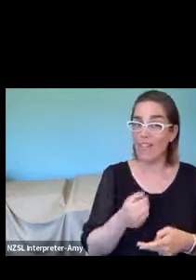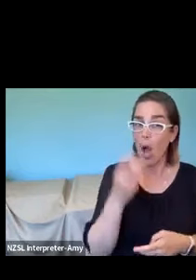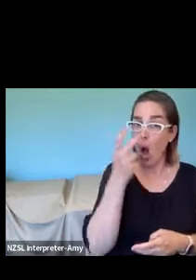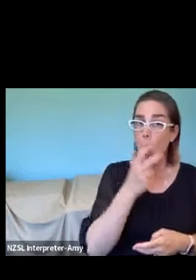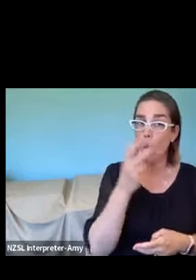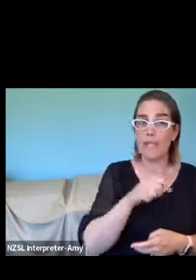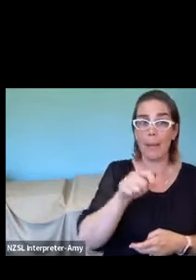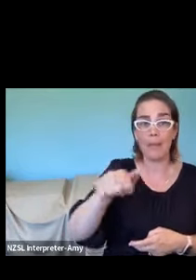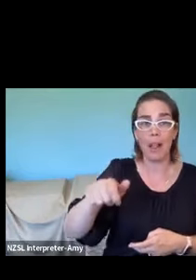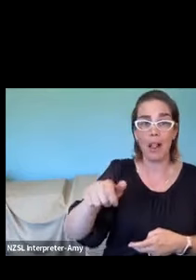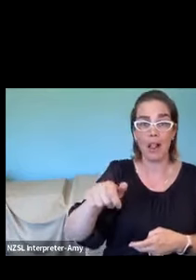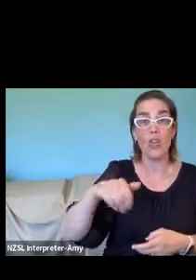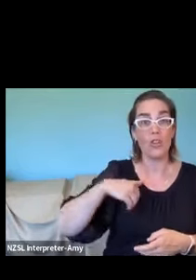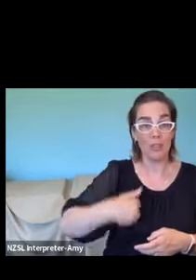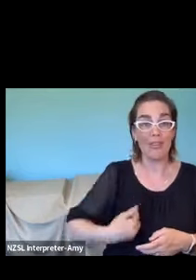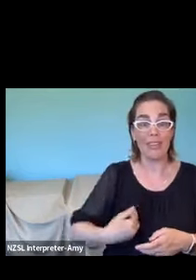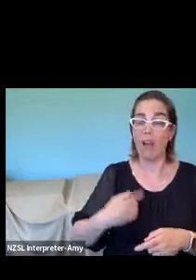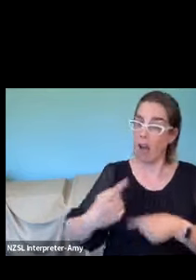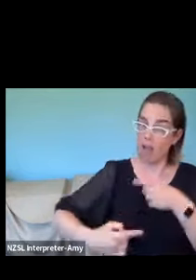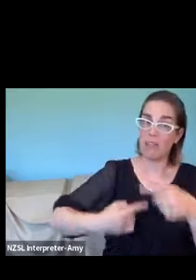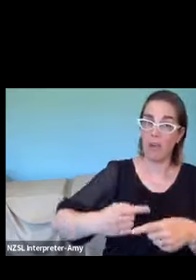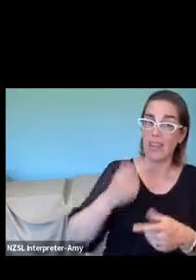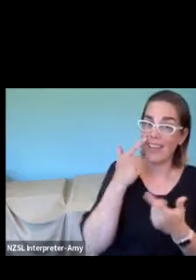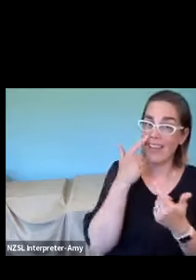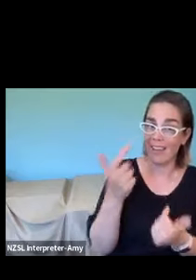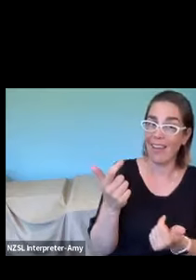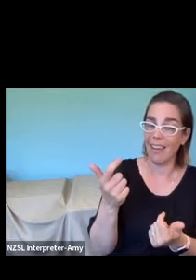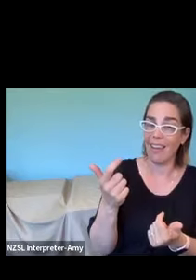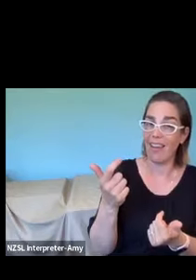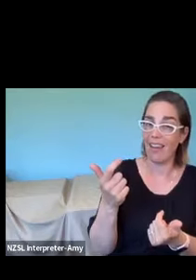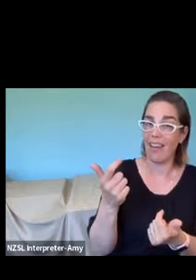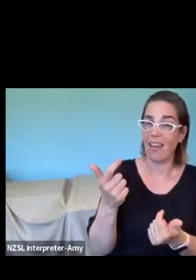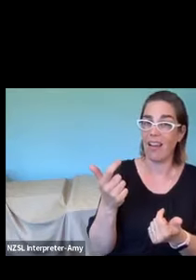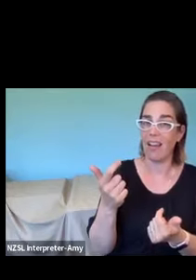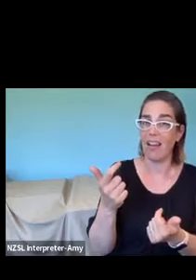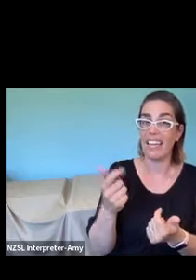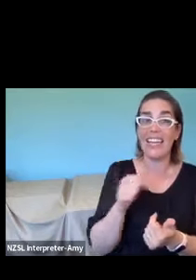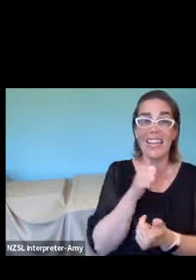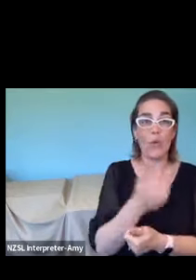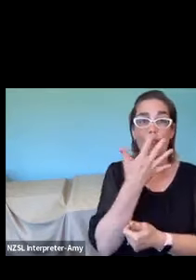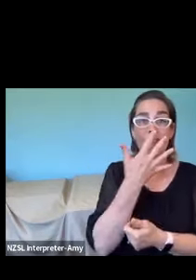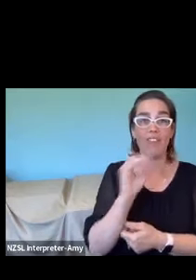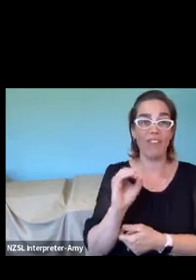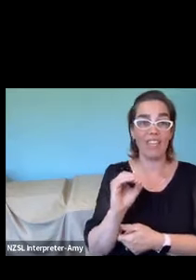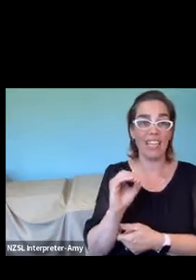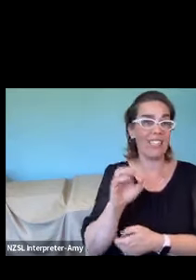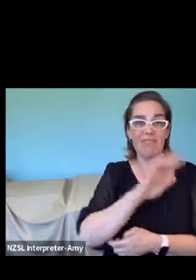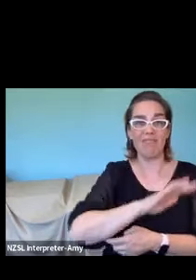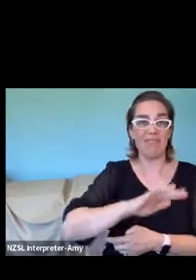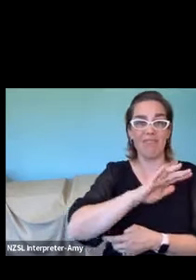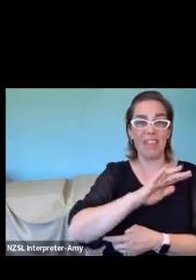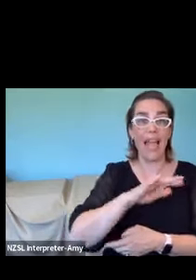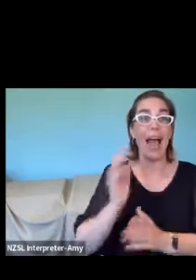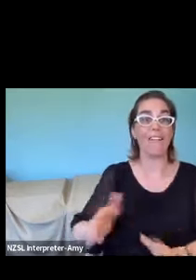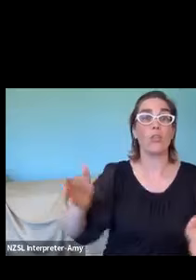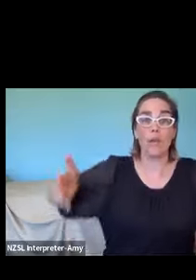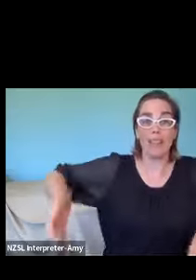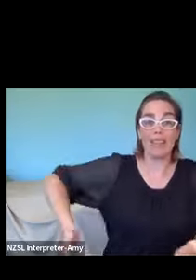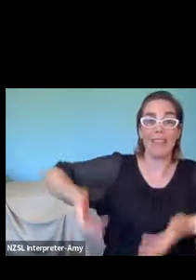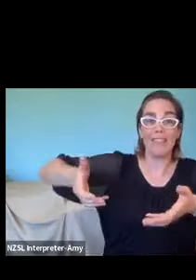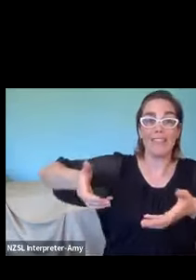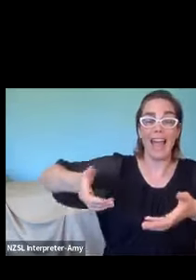adults, but sometimes they still need ongoing care. And then if you are in your 50s and having to lift someone who is an adult in